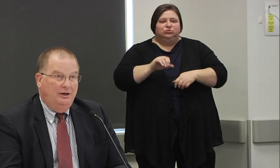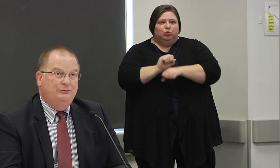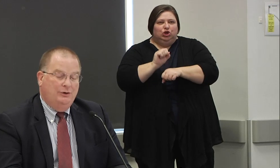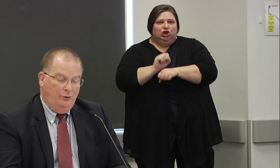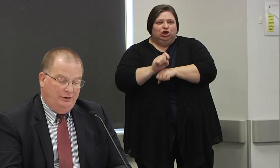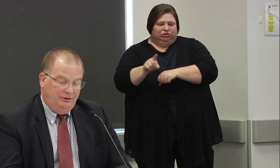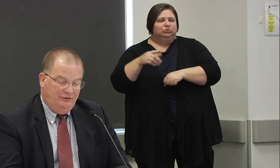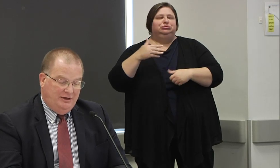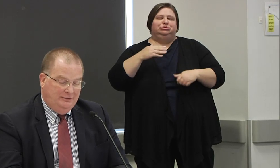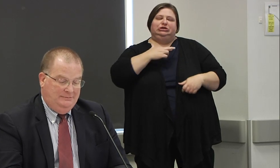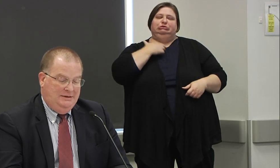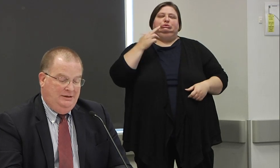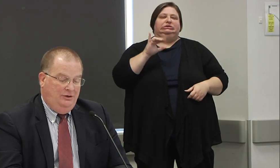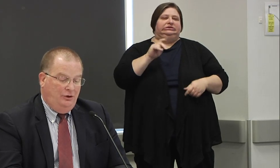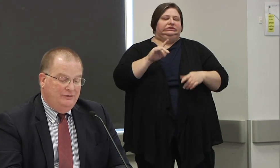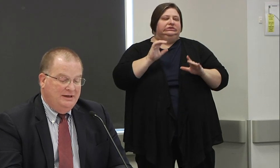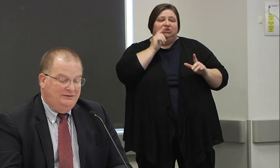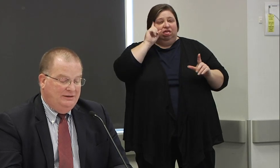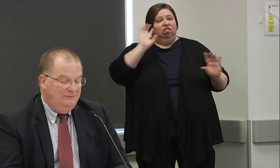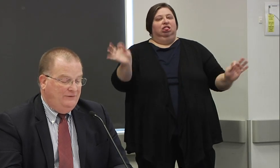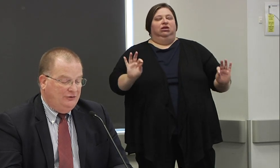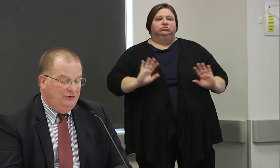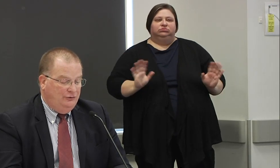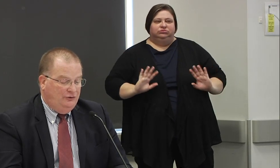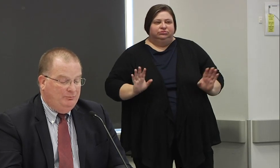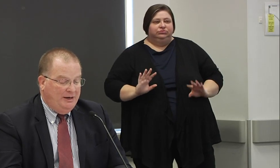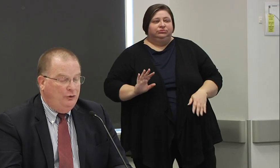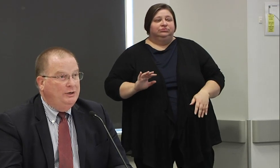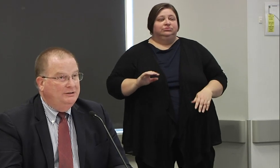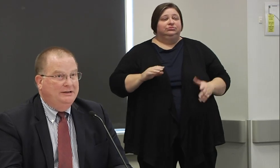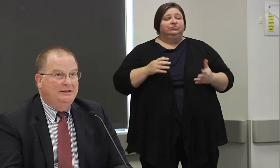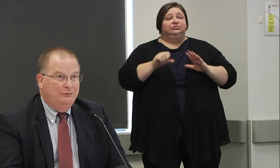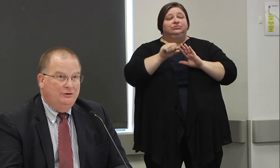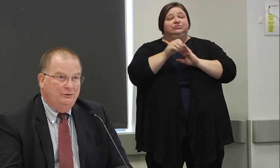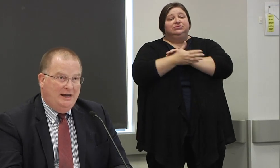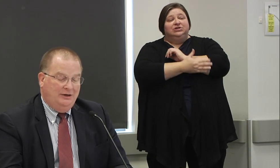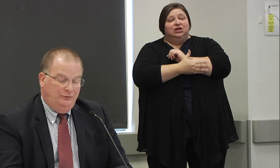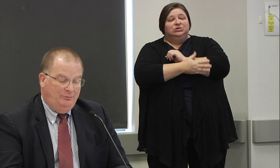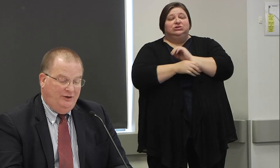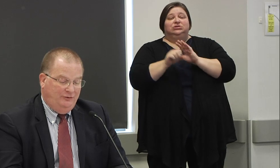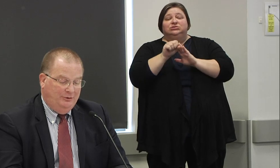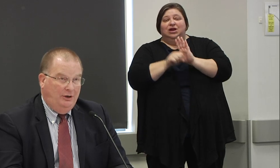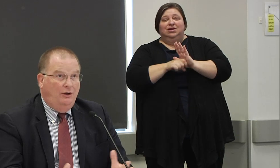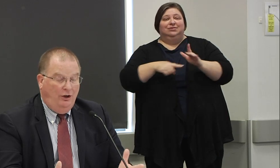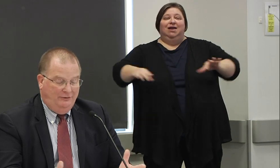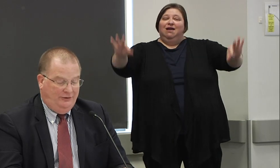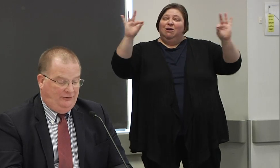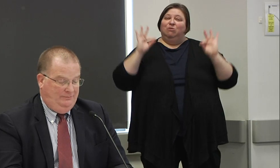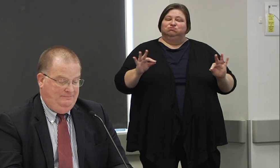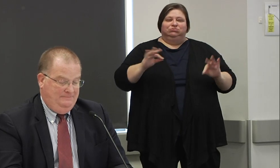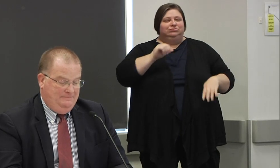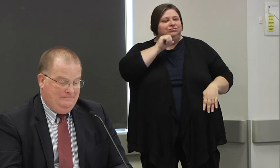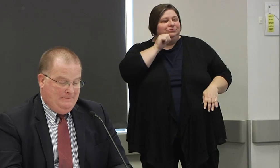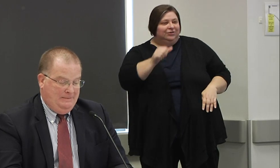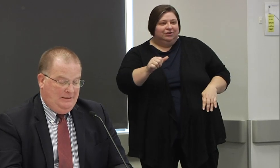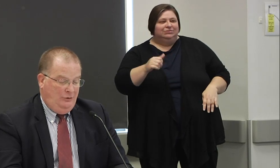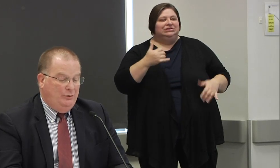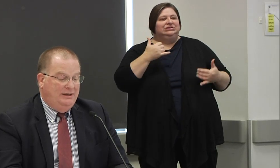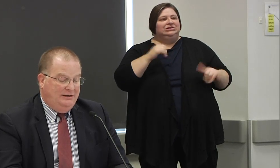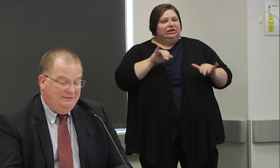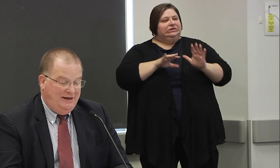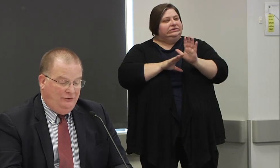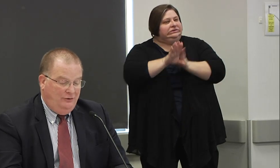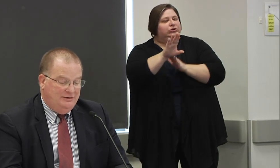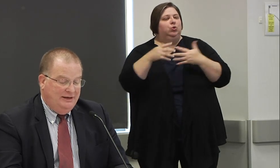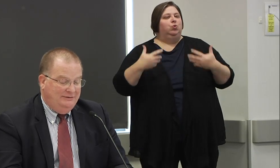country or in our state. COVID-19 infections could spike quickly if we don't act responsibly, all of us. We can